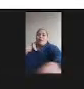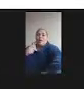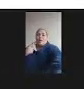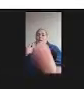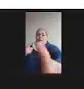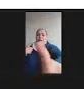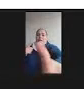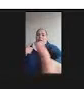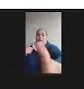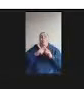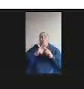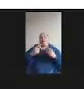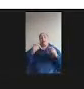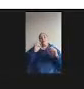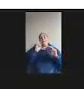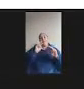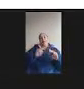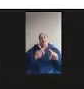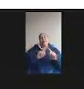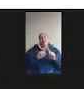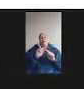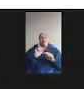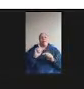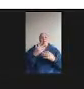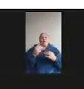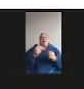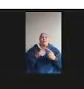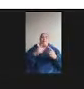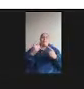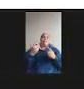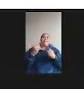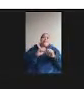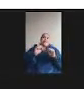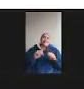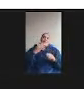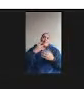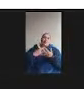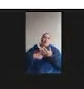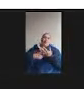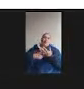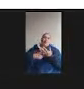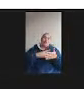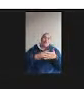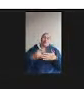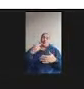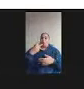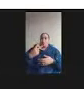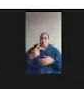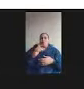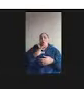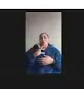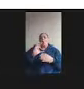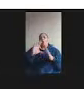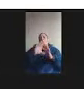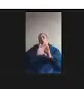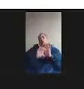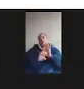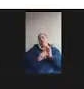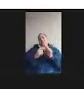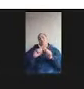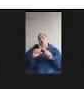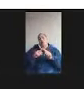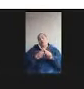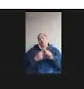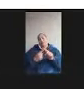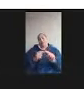FAMPLA per se, the use of allowances are discussed in Schedule 2, which is the Code of Ethics for the Executive. I'll